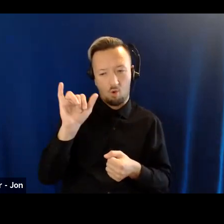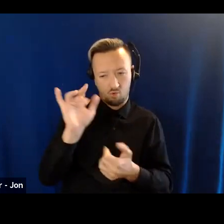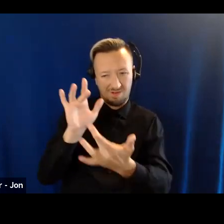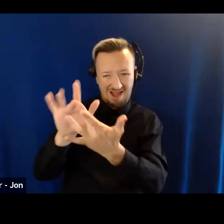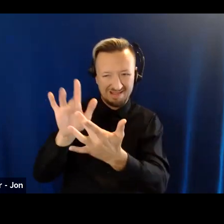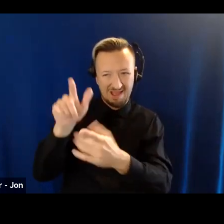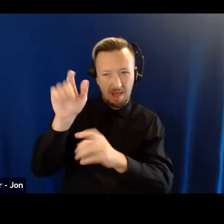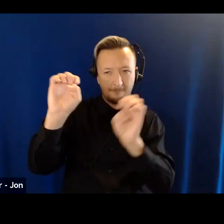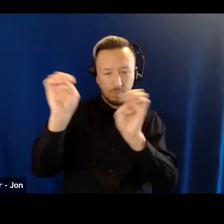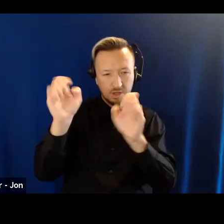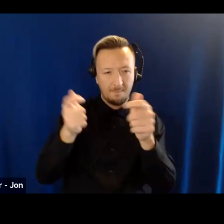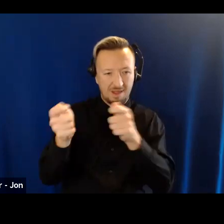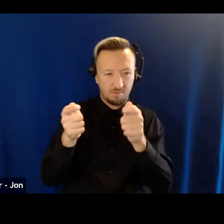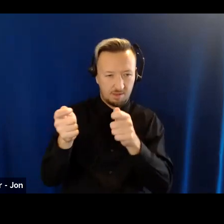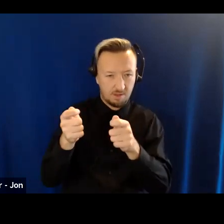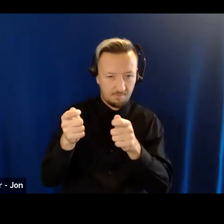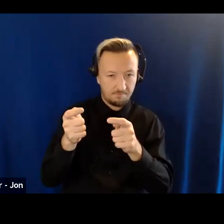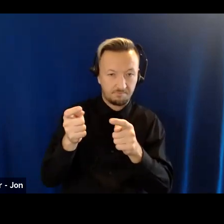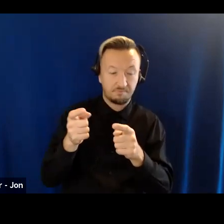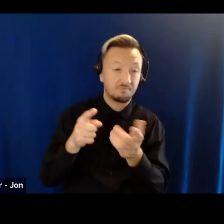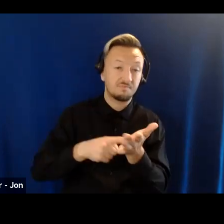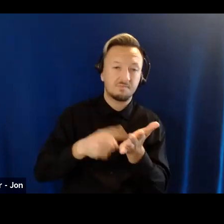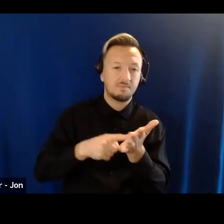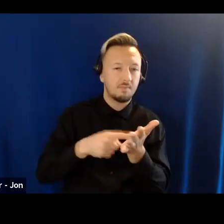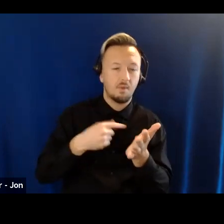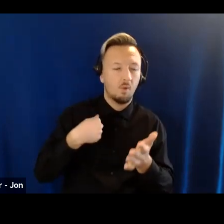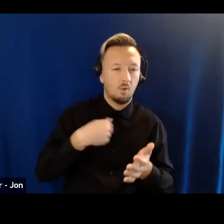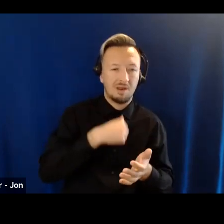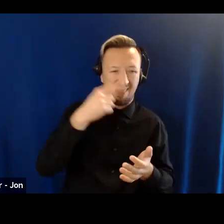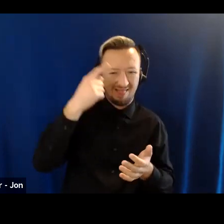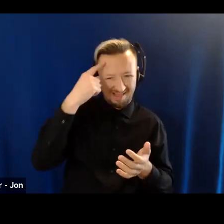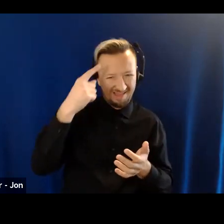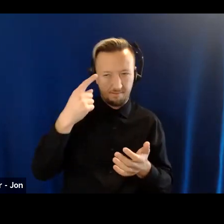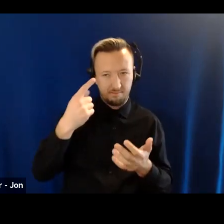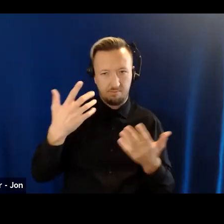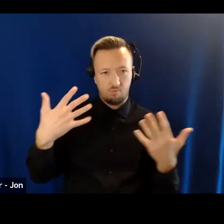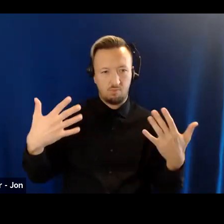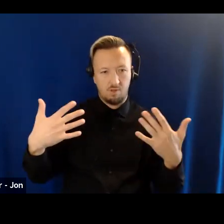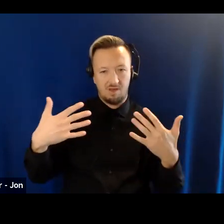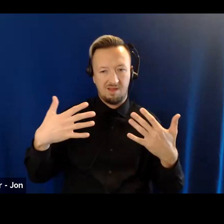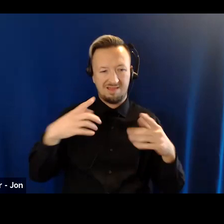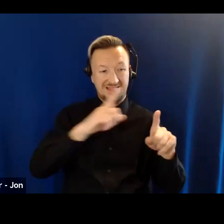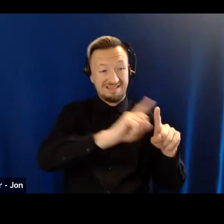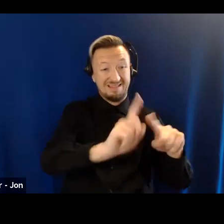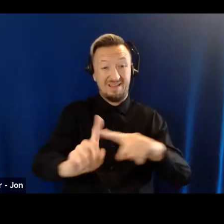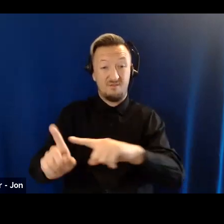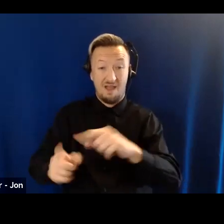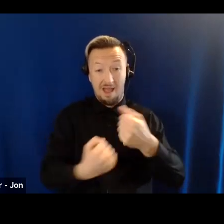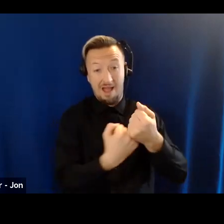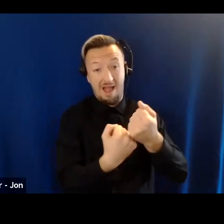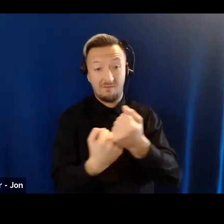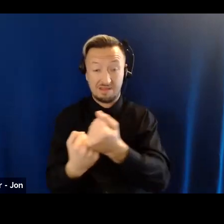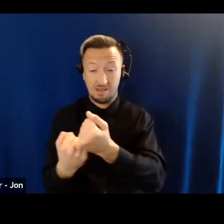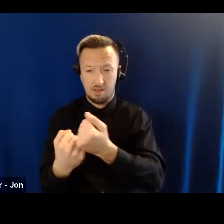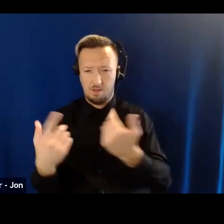space as well. Oftentimes it's not connected, that there are so many intersections with the other advocacy issues and topics that